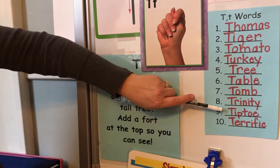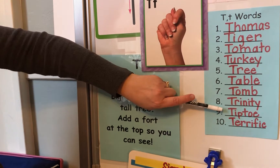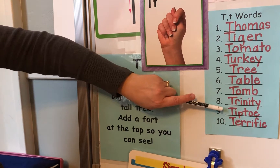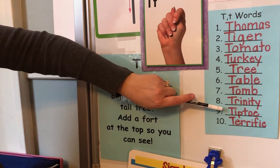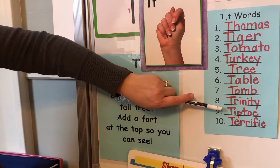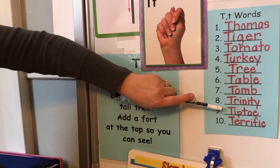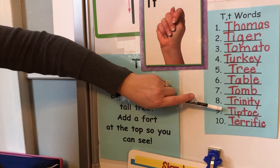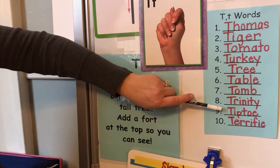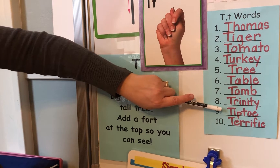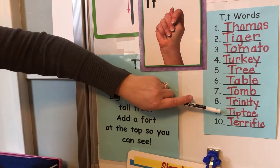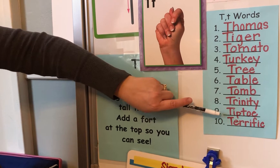Tiptoe.